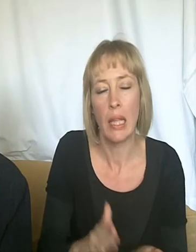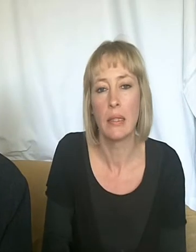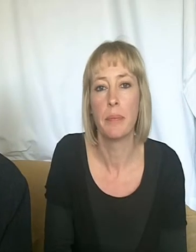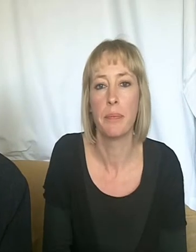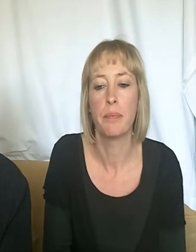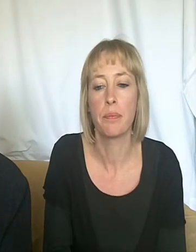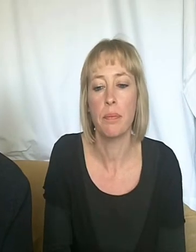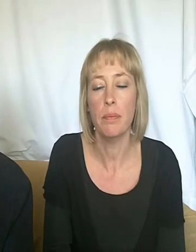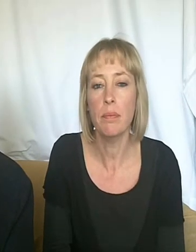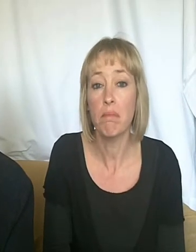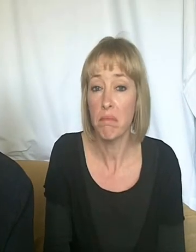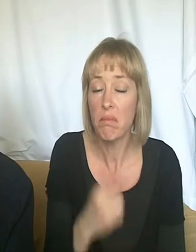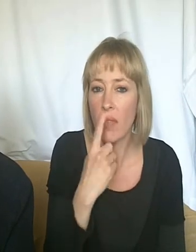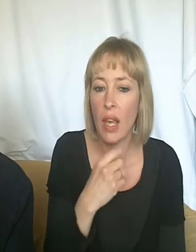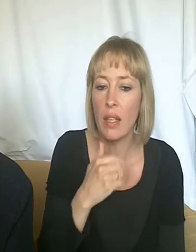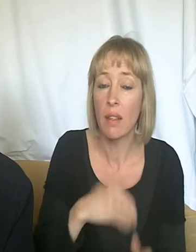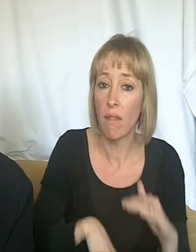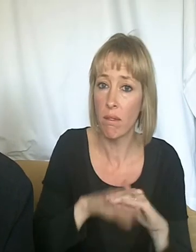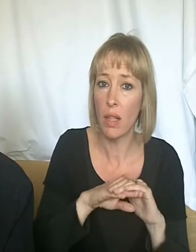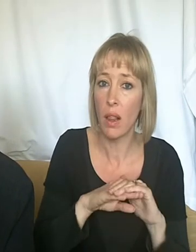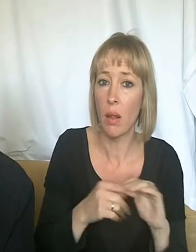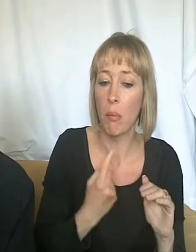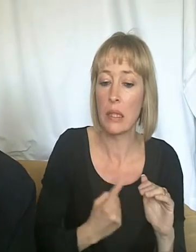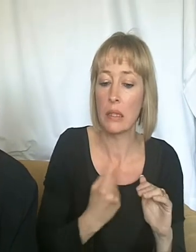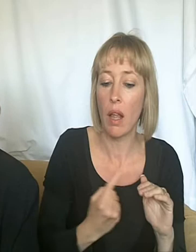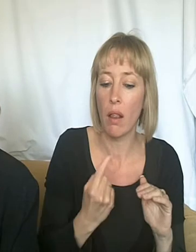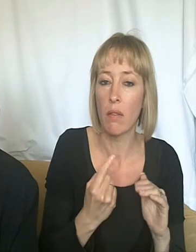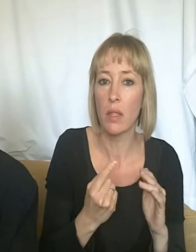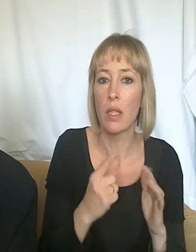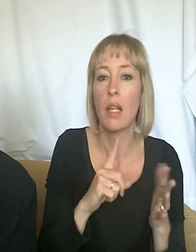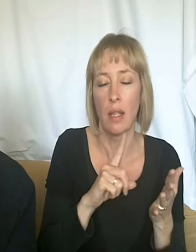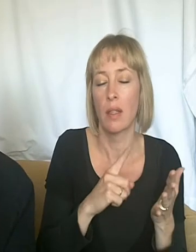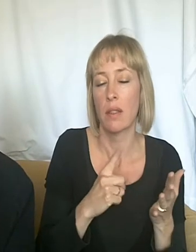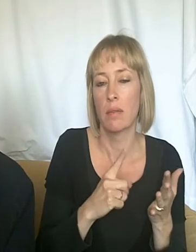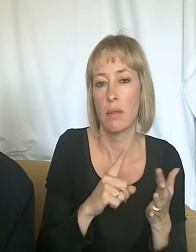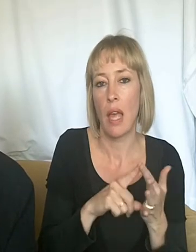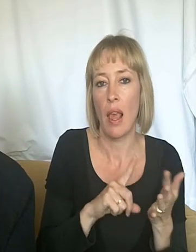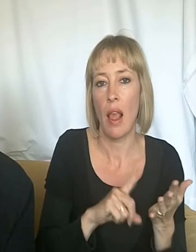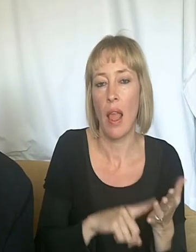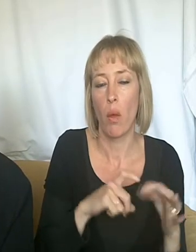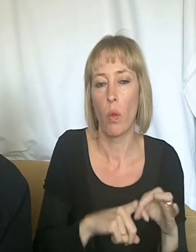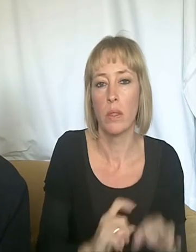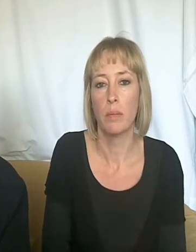is clean, and I can fill it again with my e-liquid.